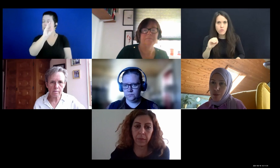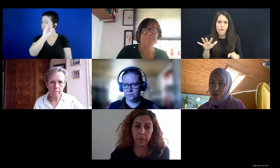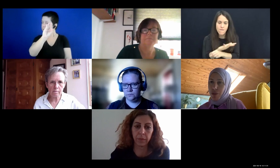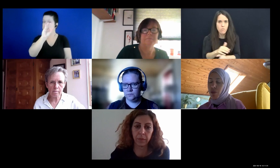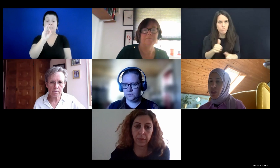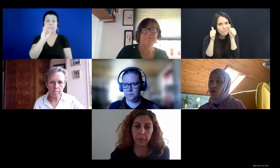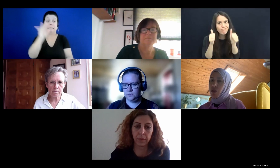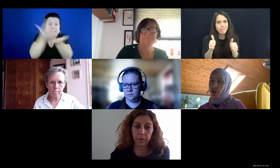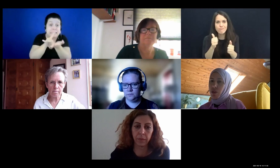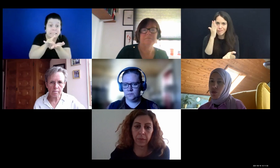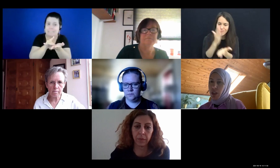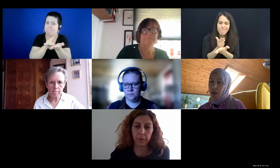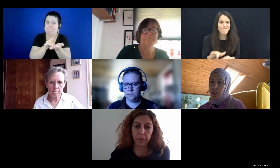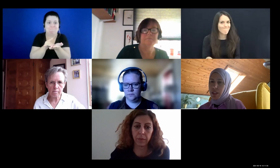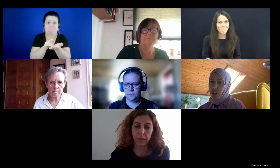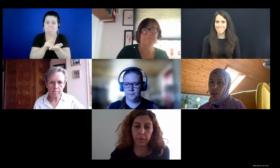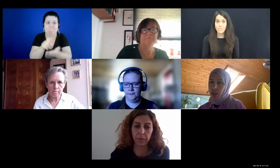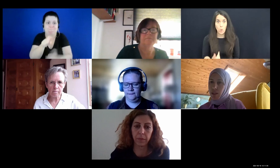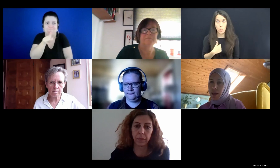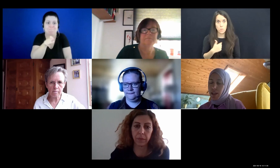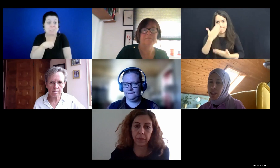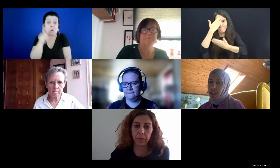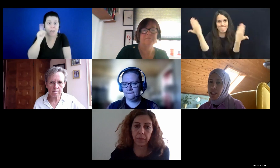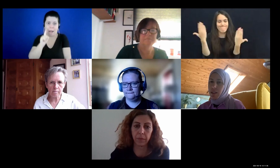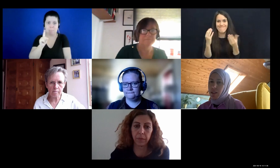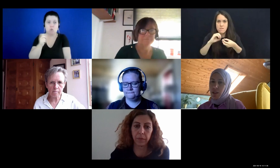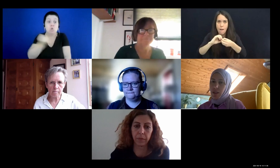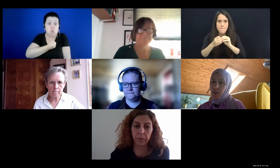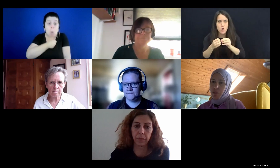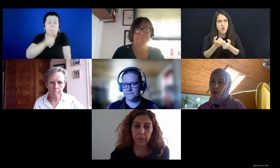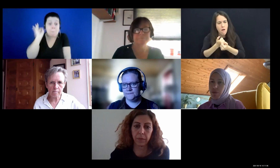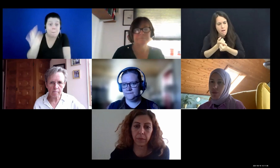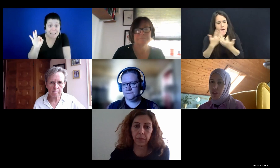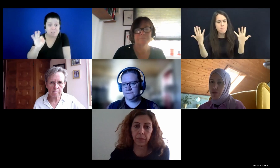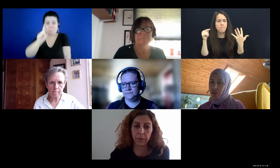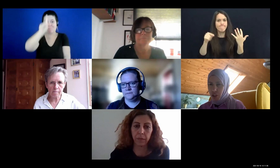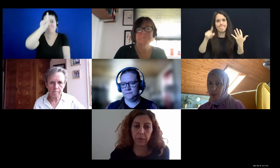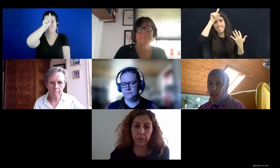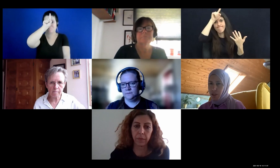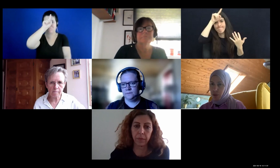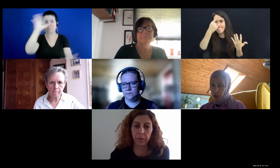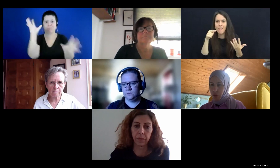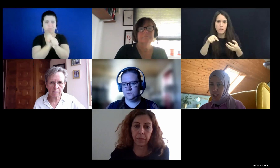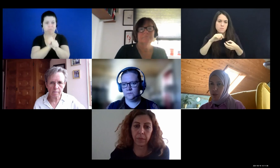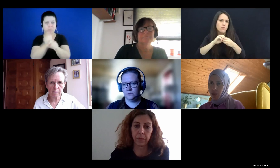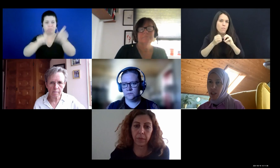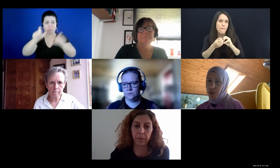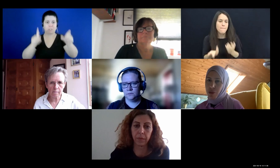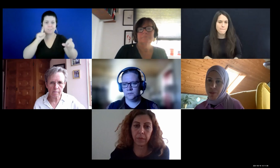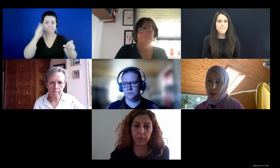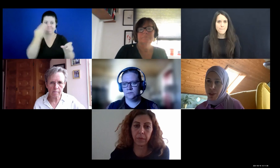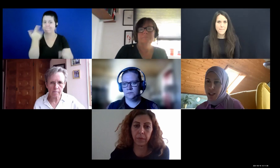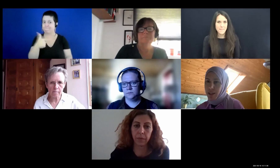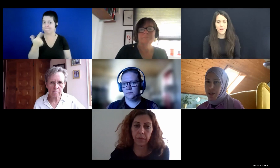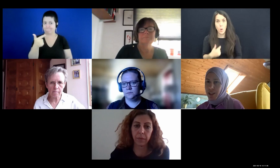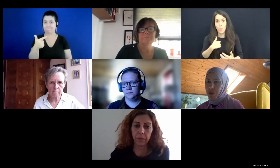true. So we don't know the true number in Germany. I think that's a problem for Germany. And if we could try to